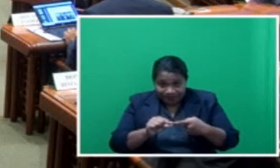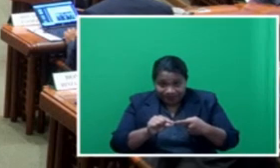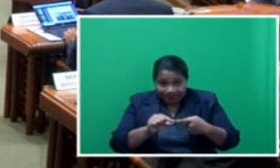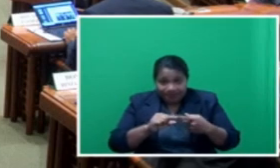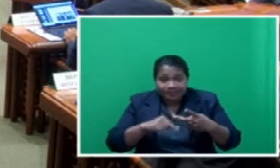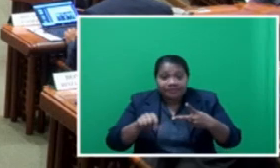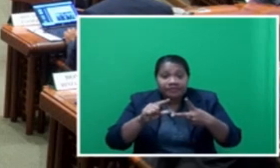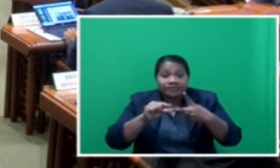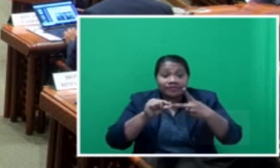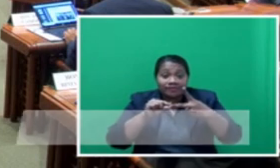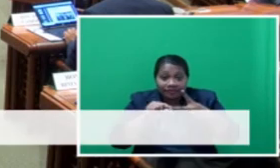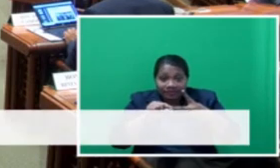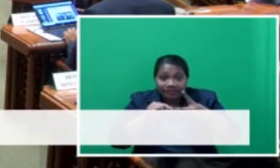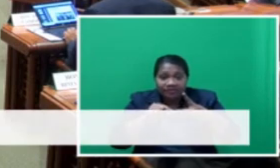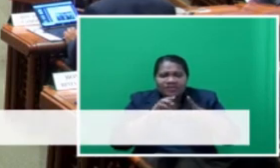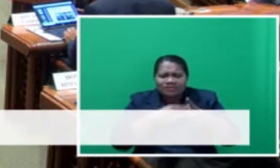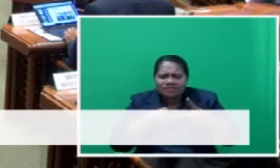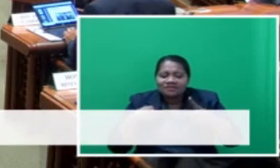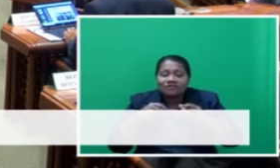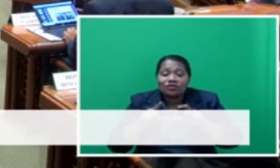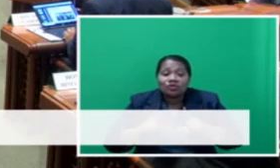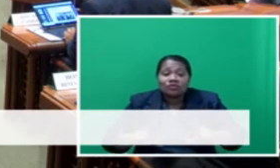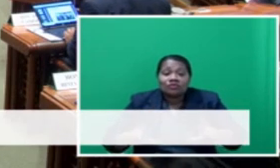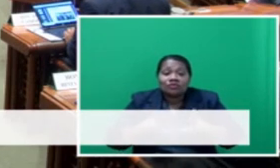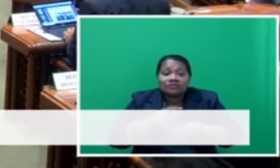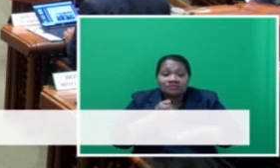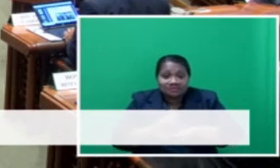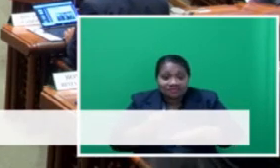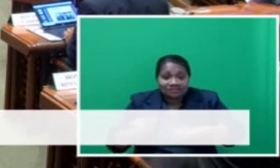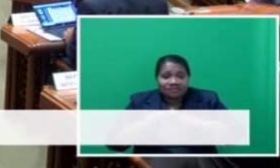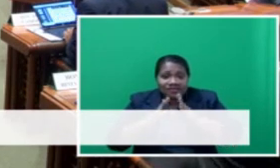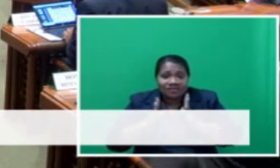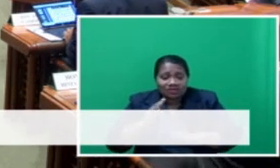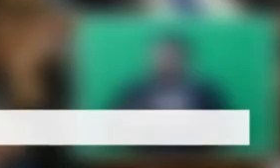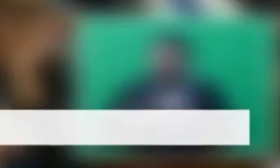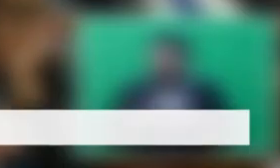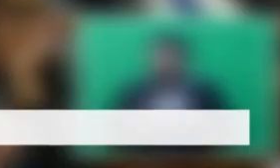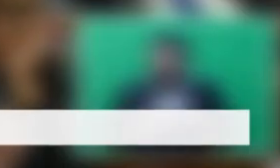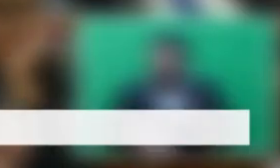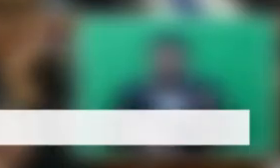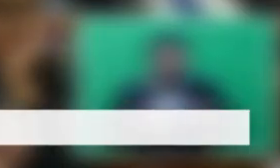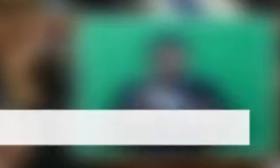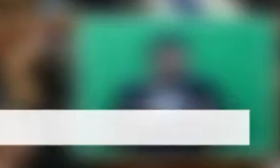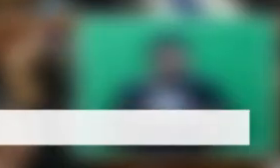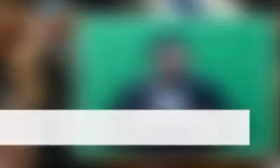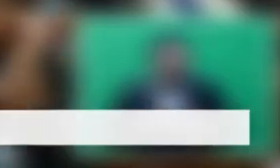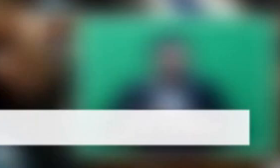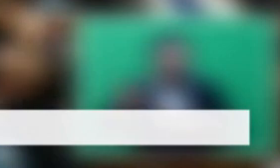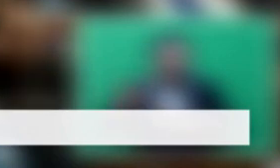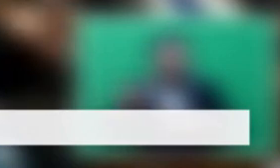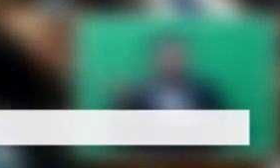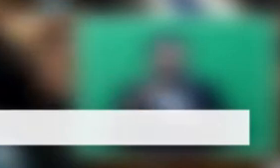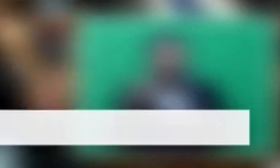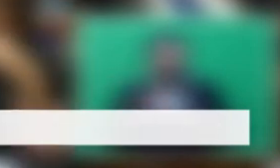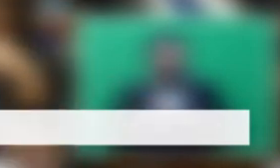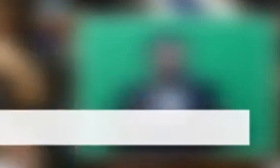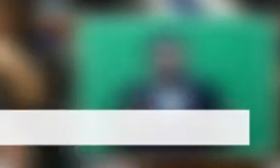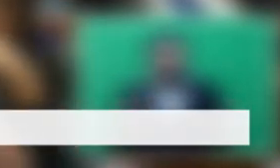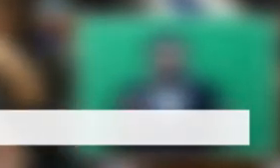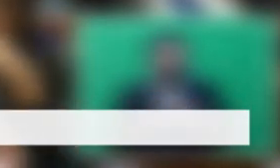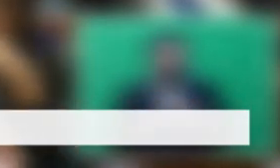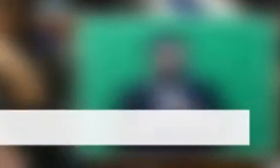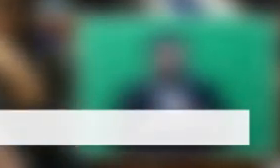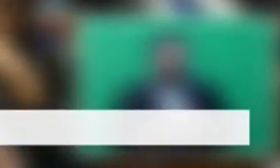While Nand remains a member of Parliament, Attorney General and Fiji First General Secretary Ayad Syed Qayyum says in adhering with